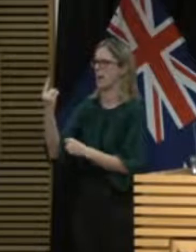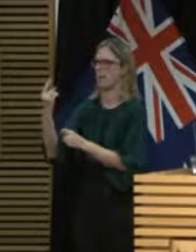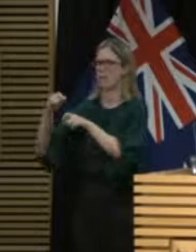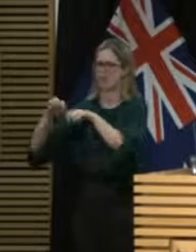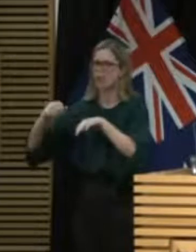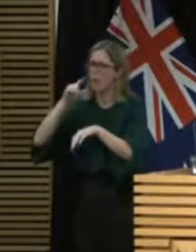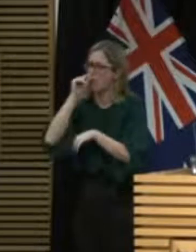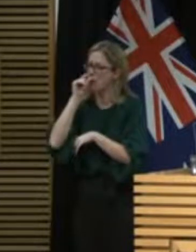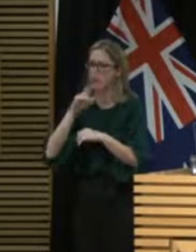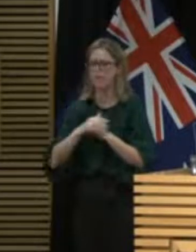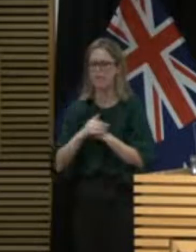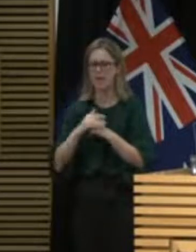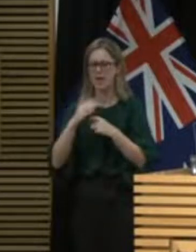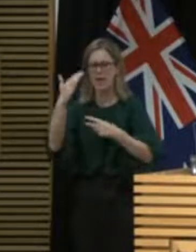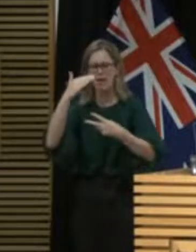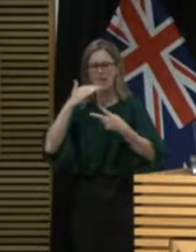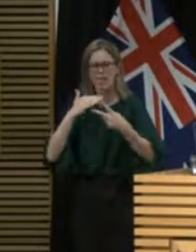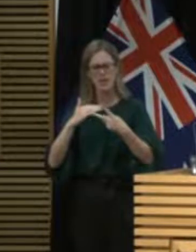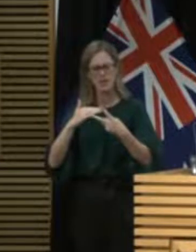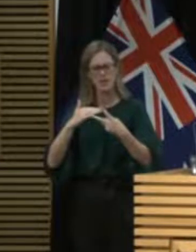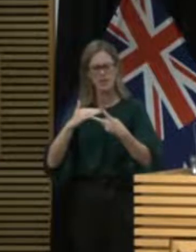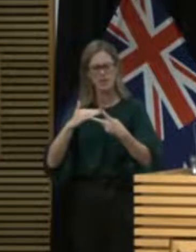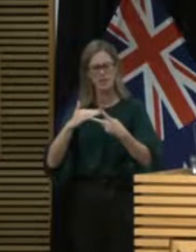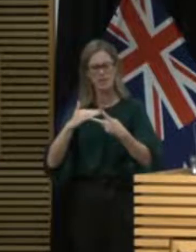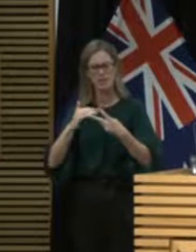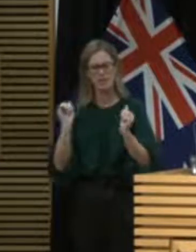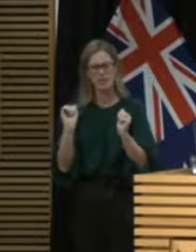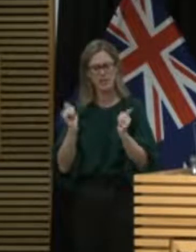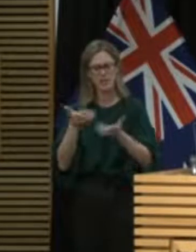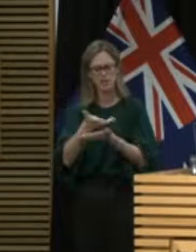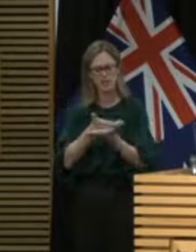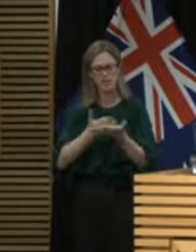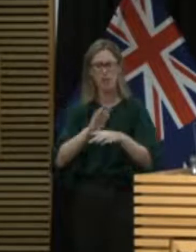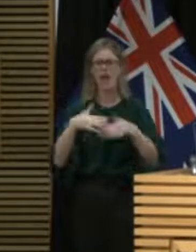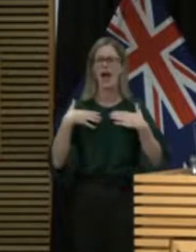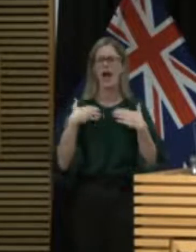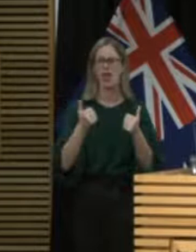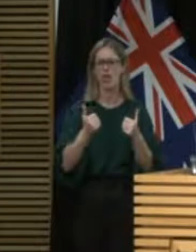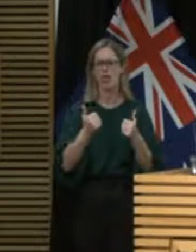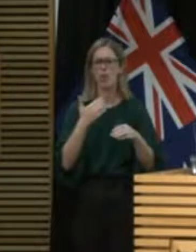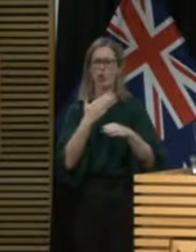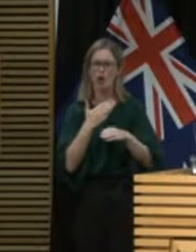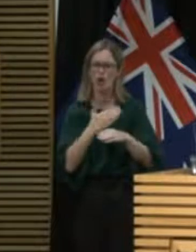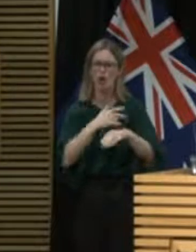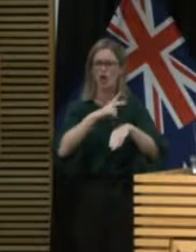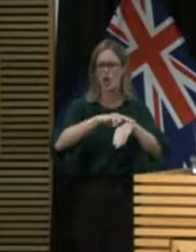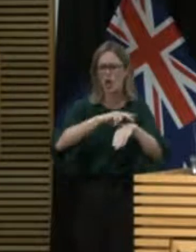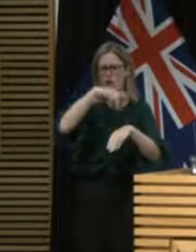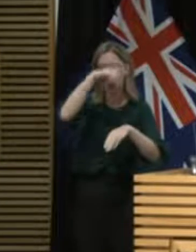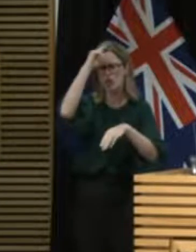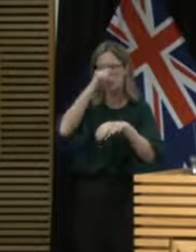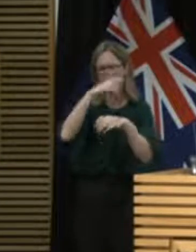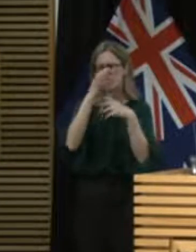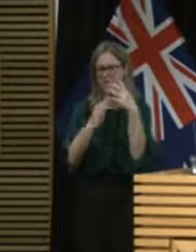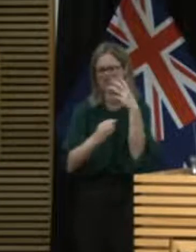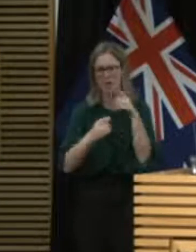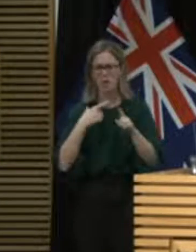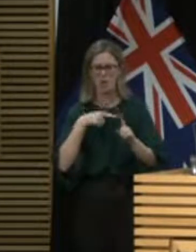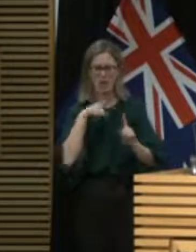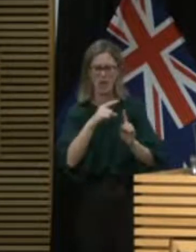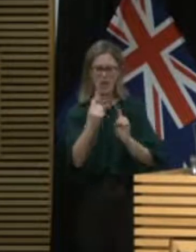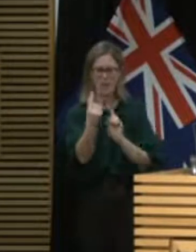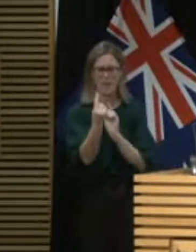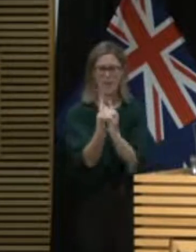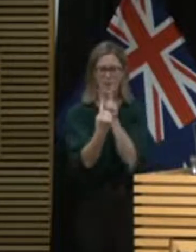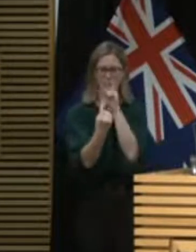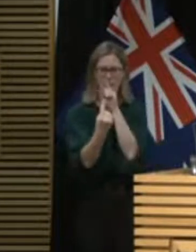of course, we started the consultation on our health workforce because, of course, the vulnerability of those they may be dealing